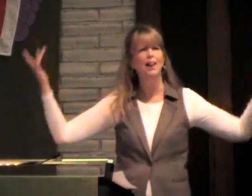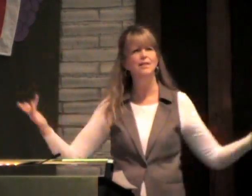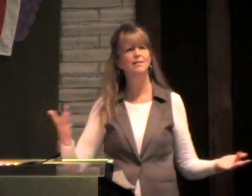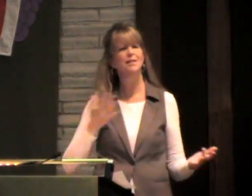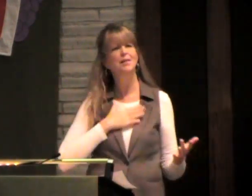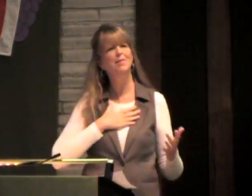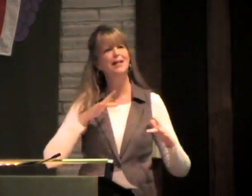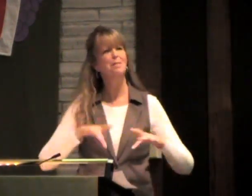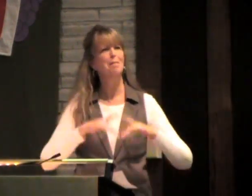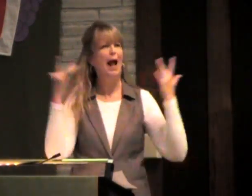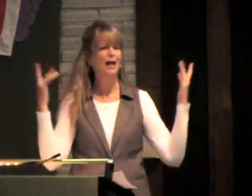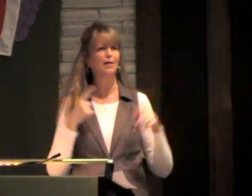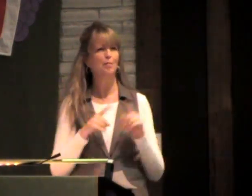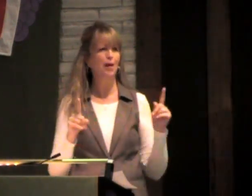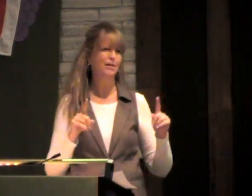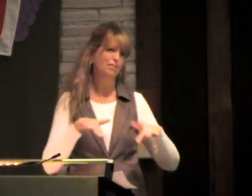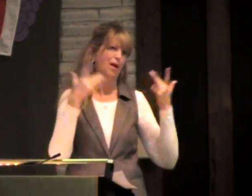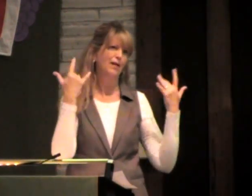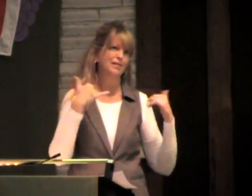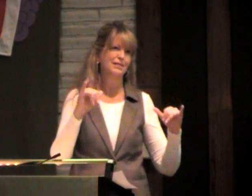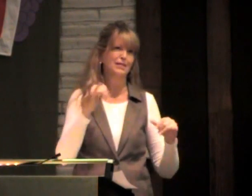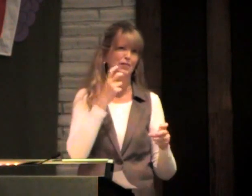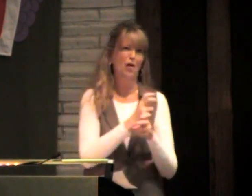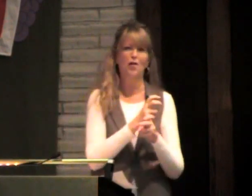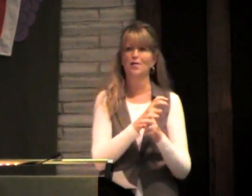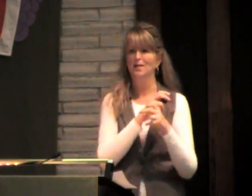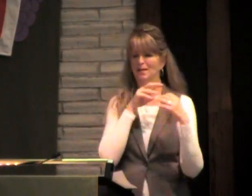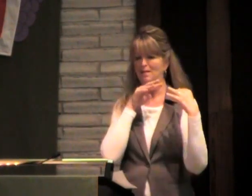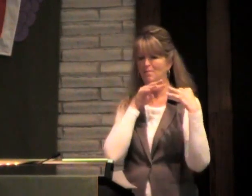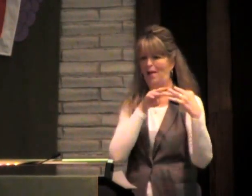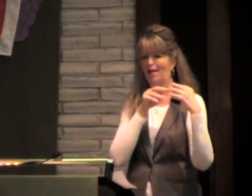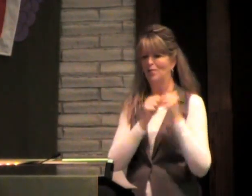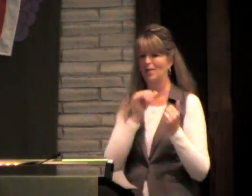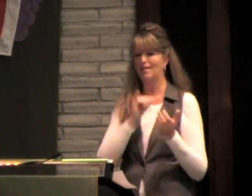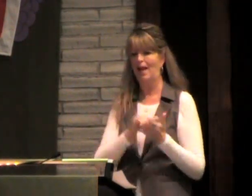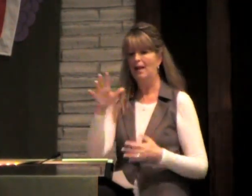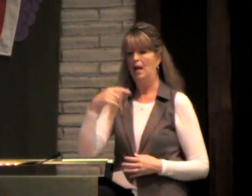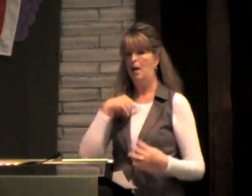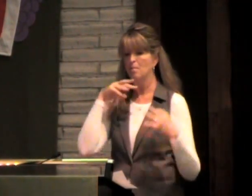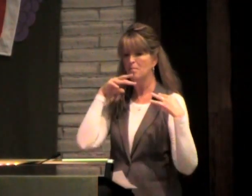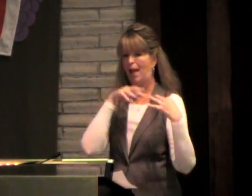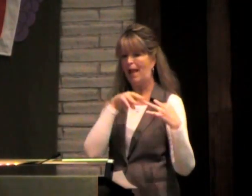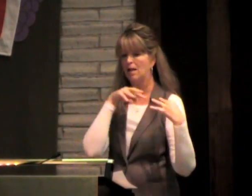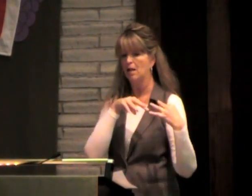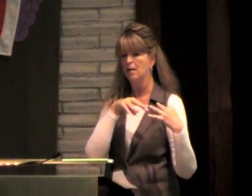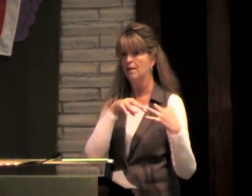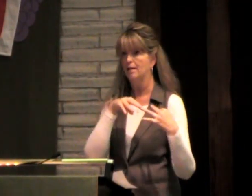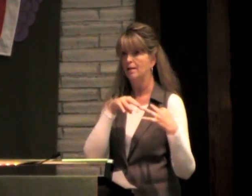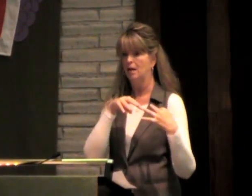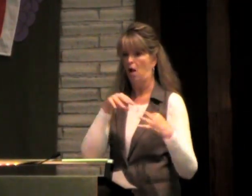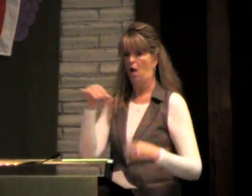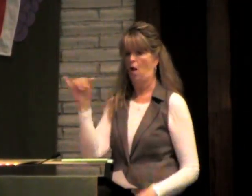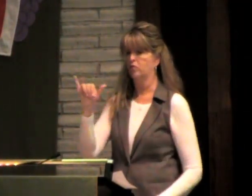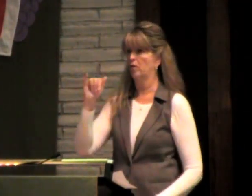personal battle. I still have a light case of it, but I still struggle with it. And this